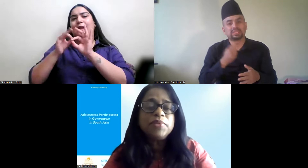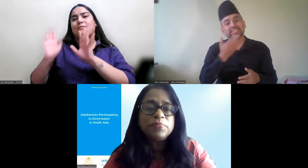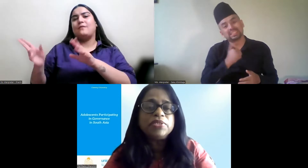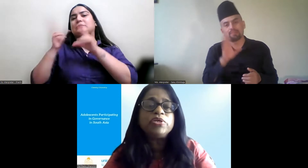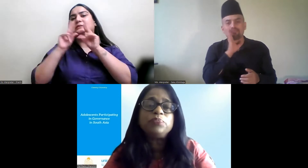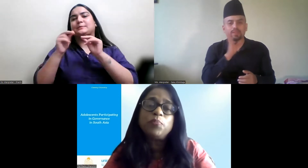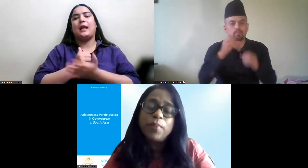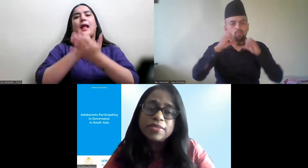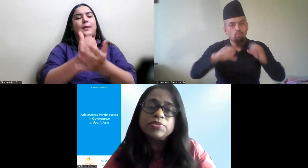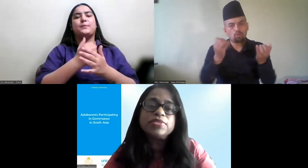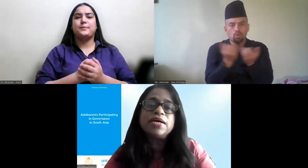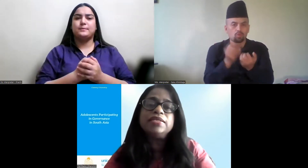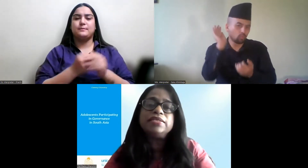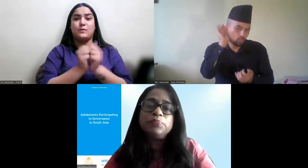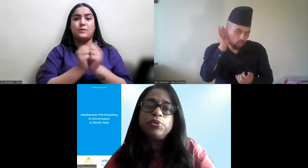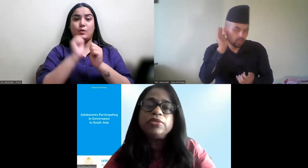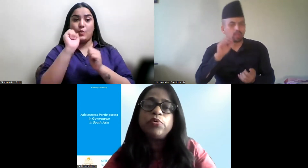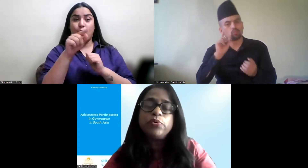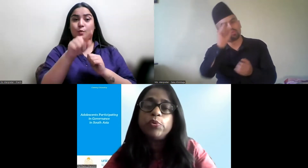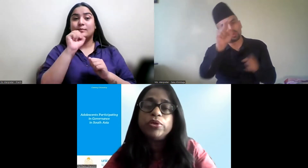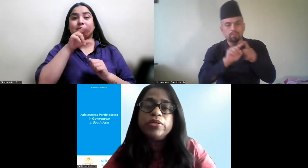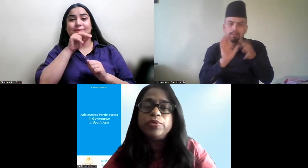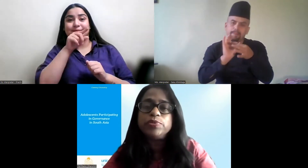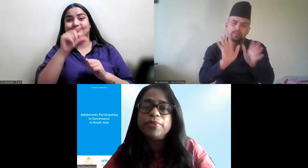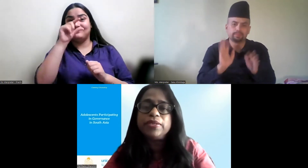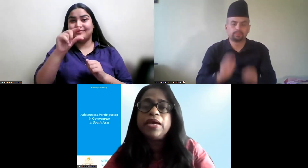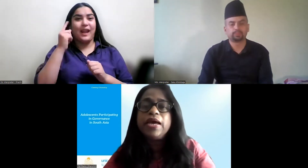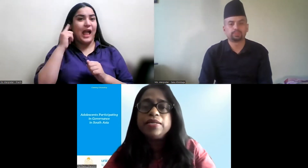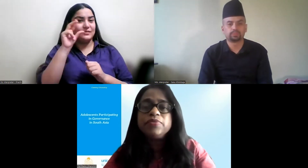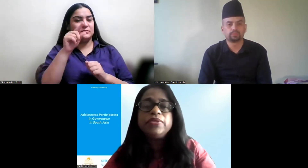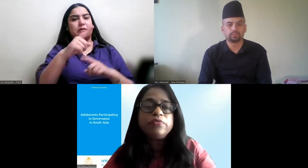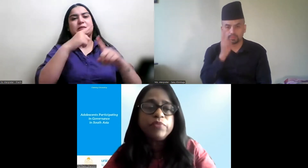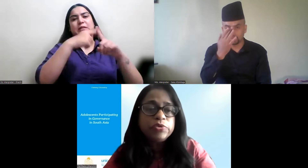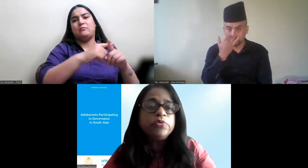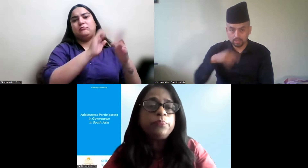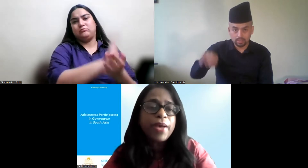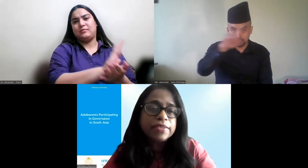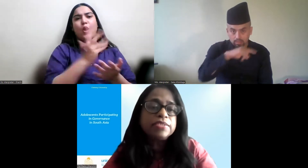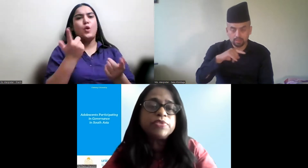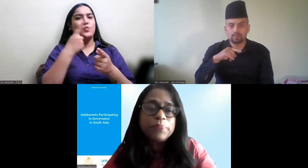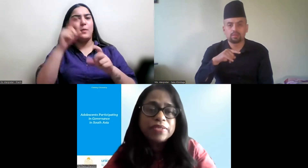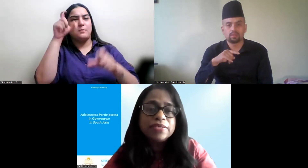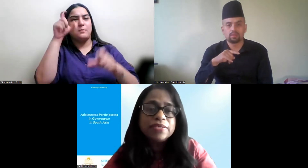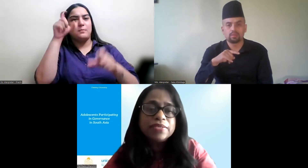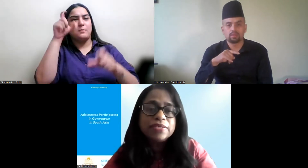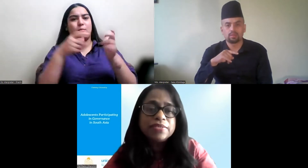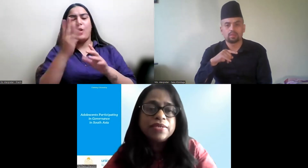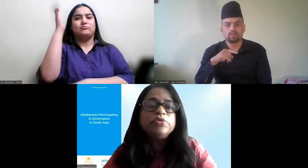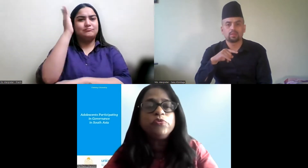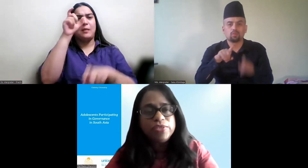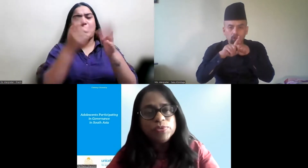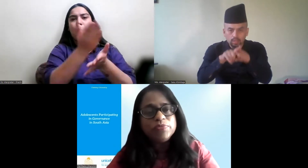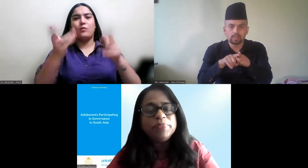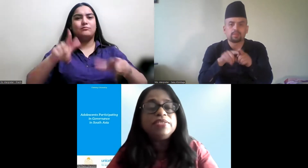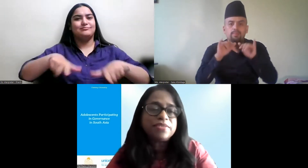Please remember to keep your mics on silent and put it on only when you speak. As we will have video panels for speakers,